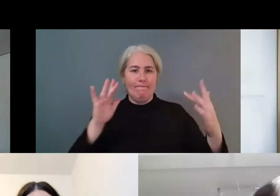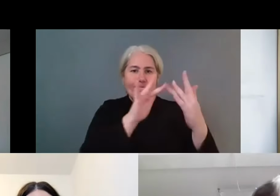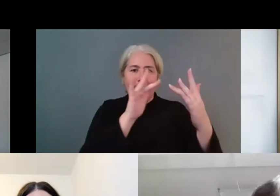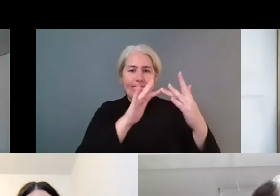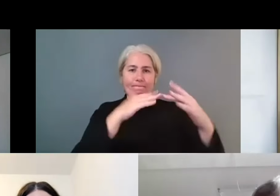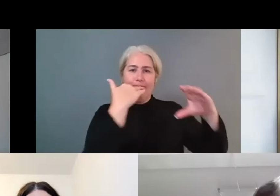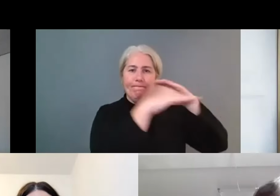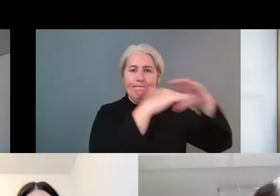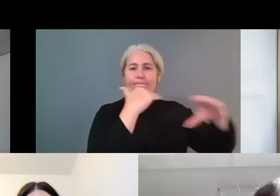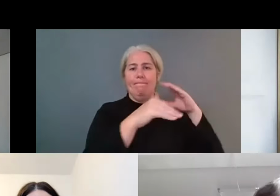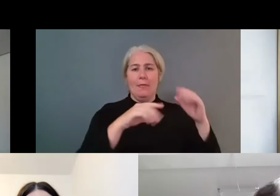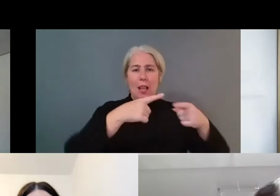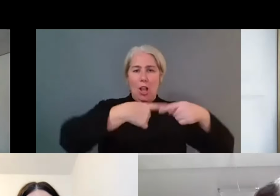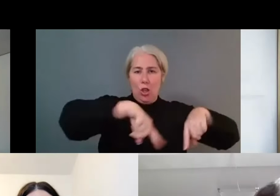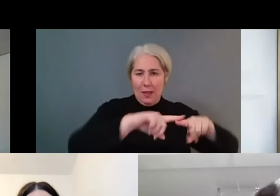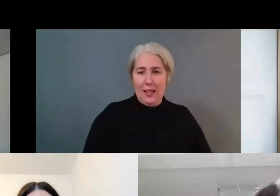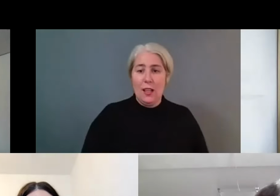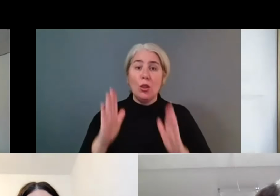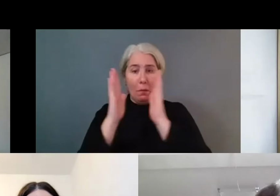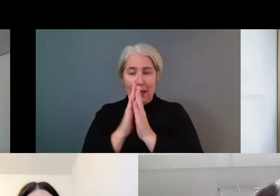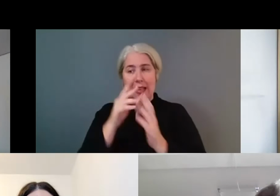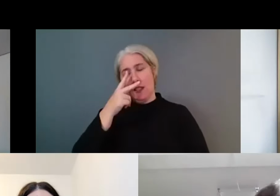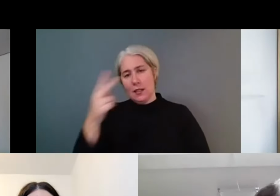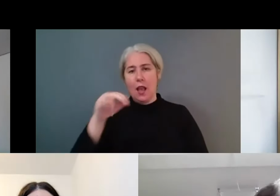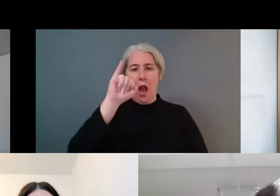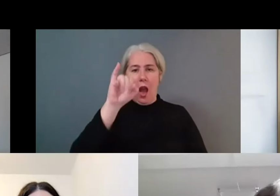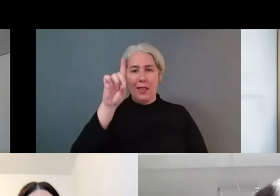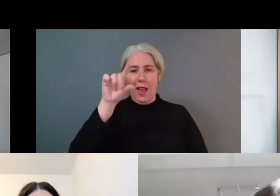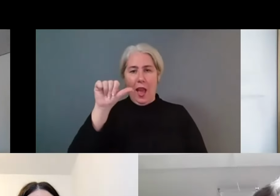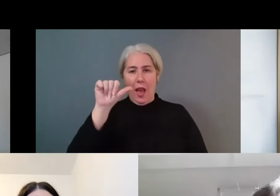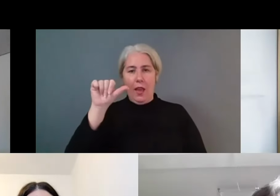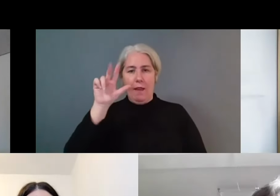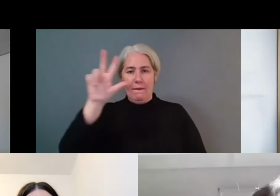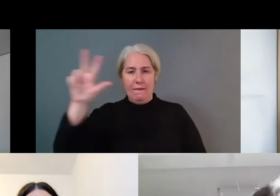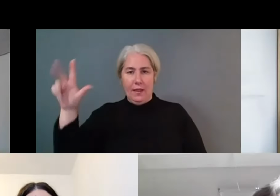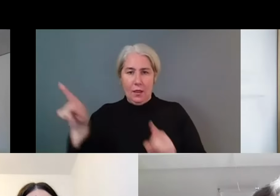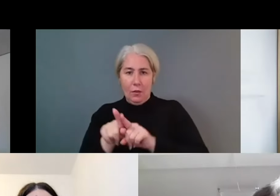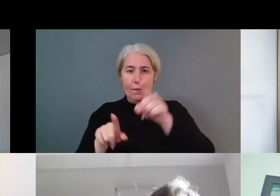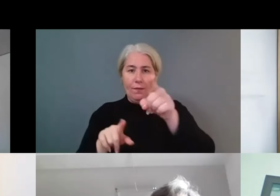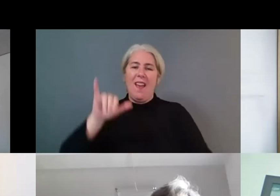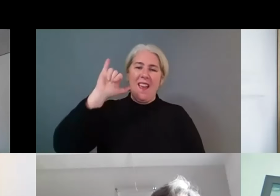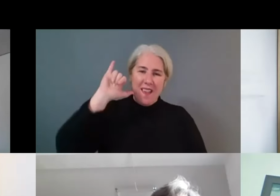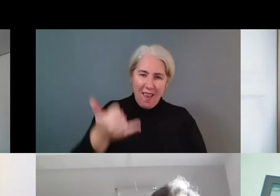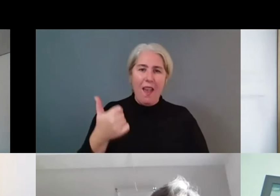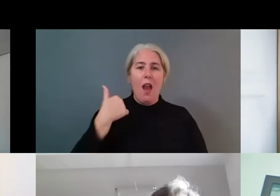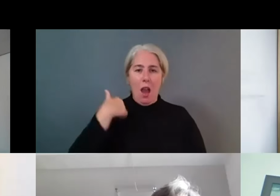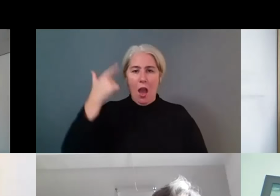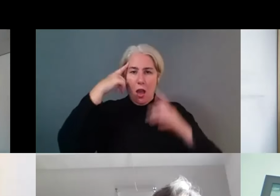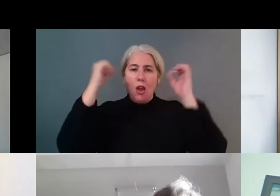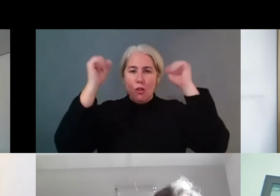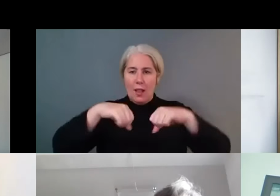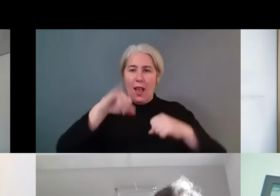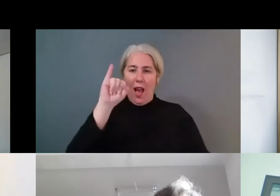If I may add, yes, I concur with Teresa about International Disability Alliance. I'm sorry for